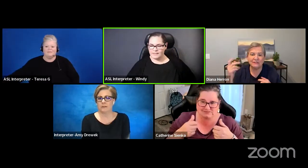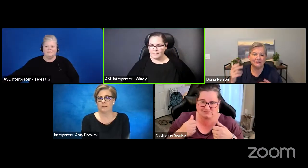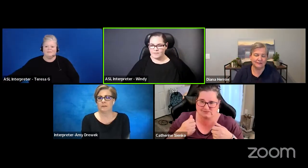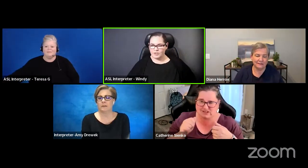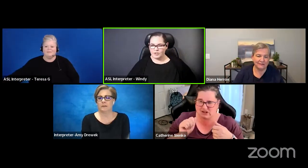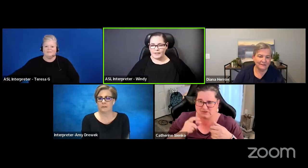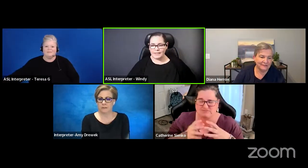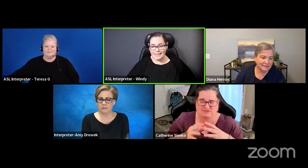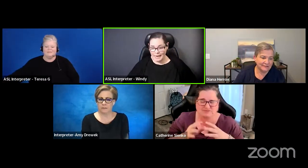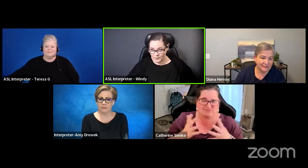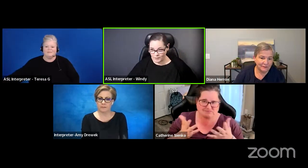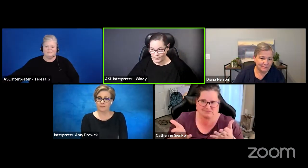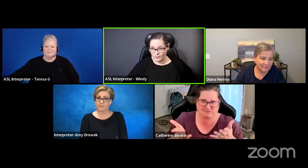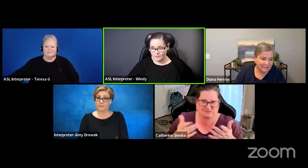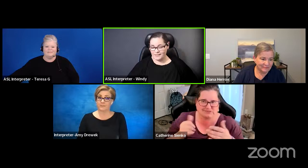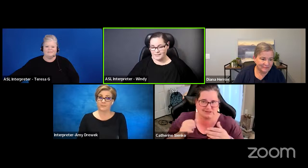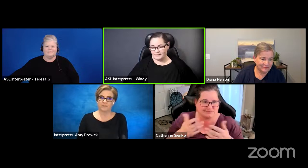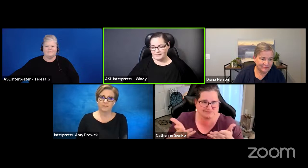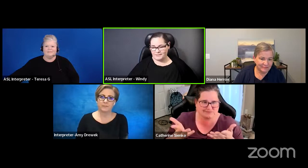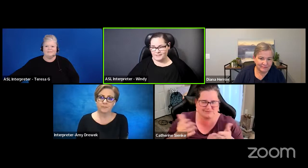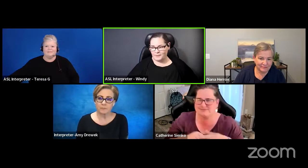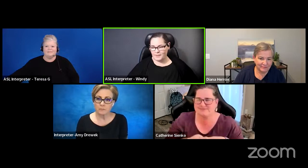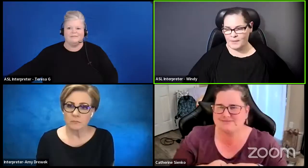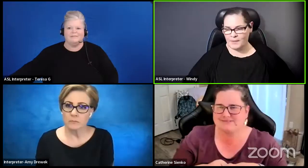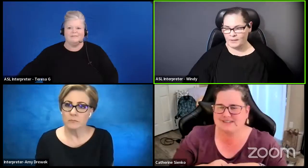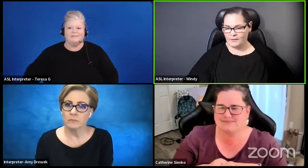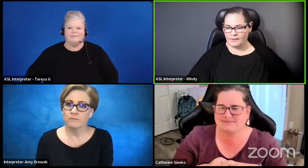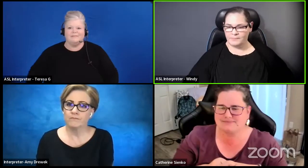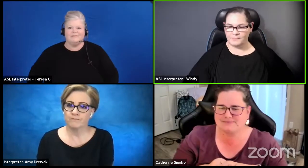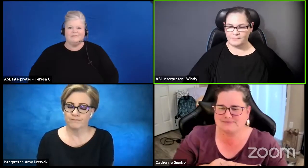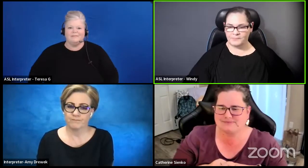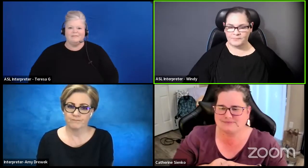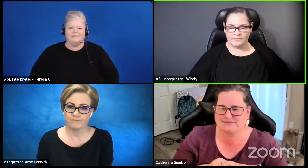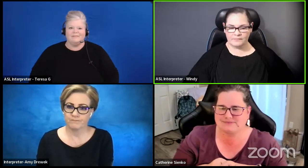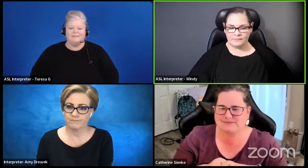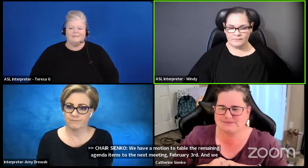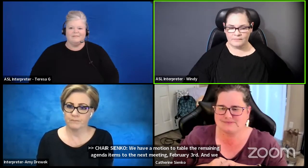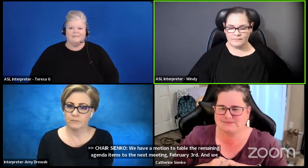And this is Commissioner Herron. Does anyone oppose? Might be a good way to do it.